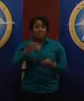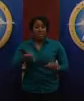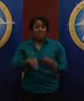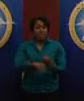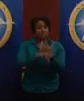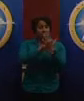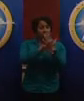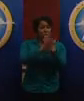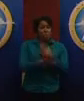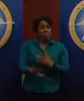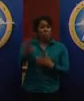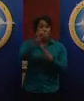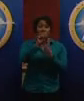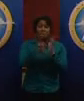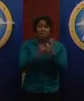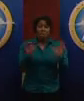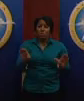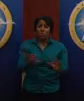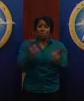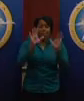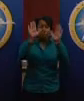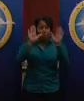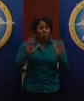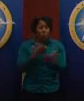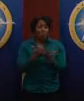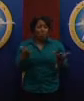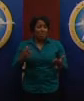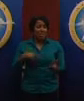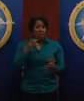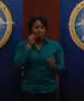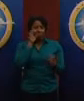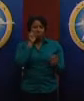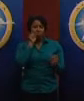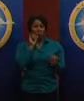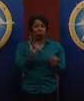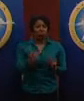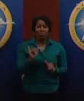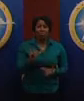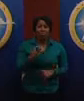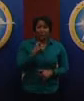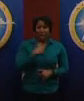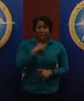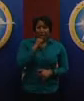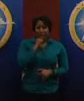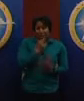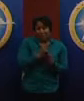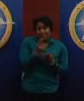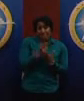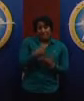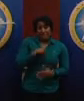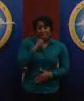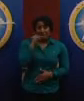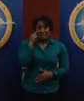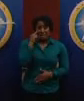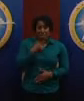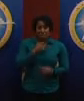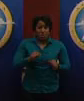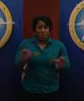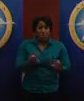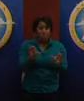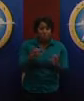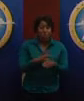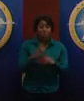good things around the state. I saw some amazing things that, I'll be honest, I didn't think we could pull off all the things that our teachers and